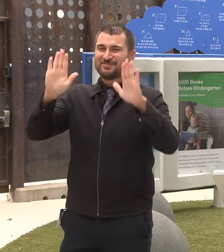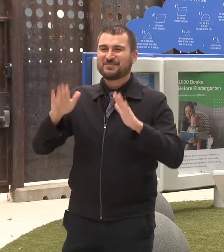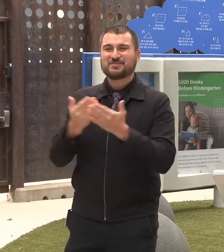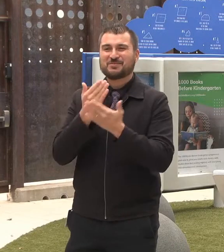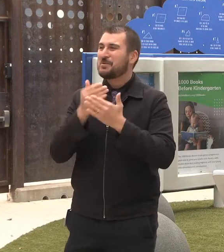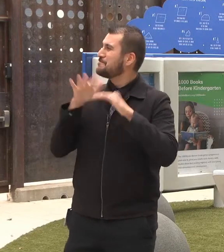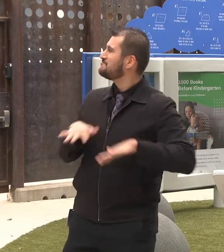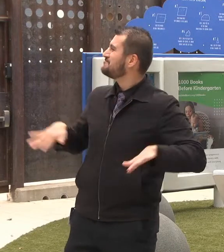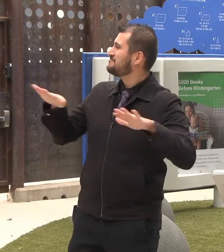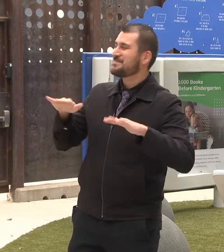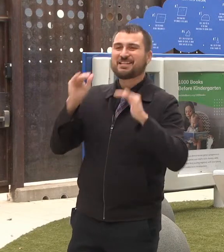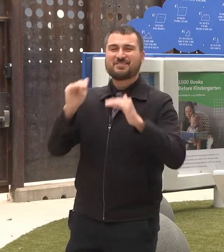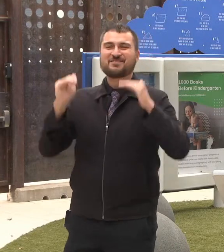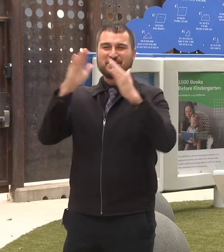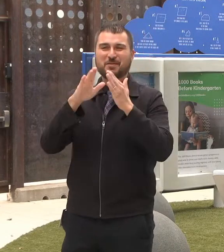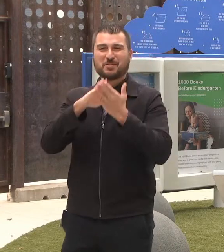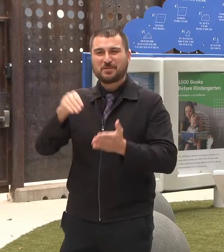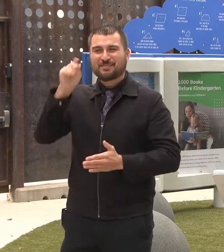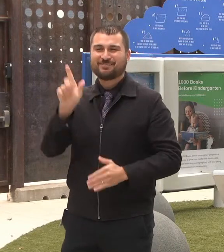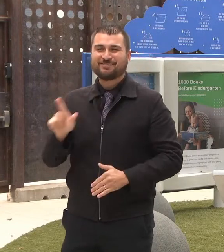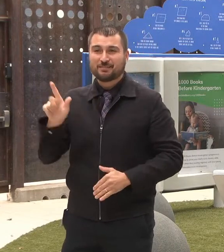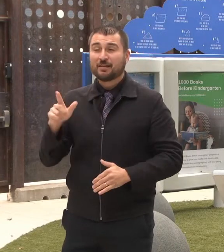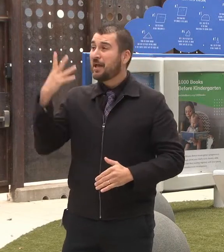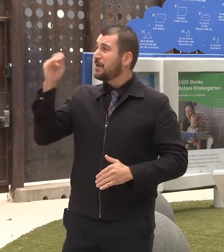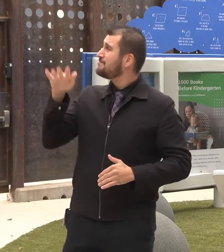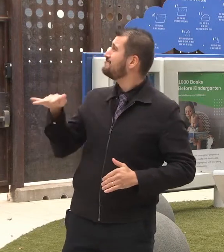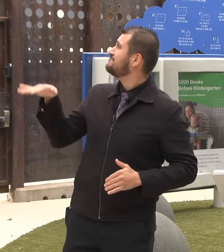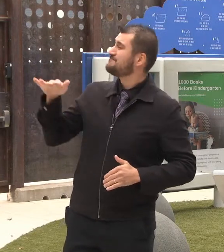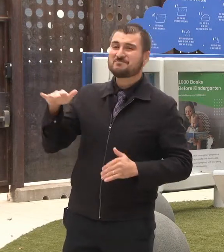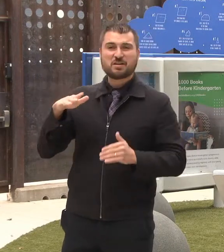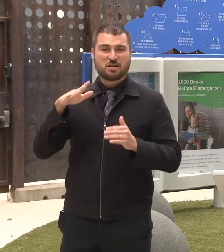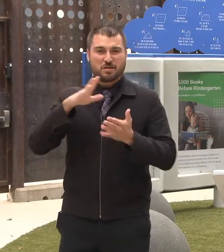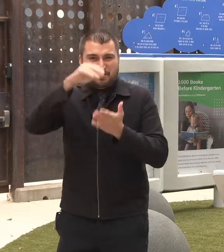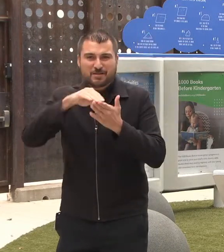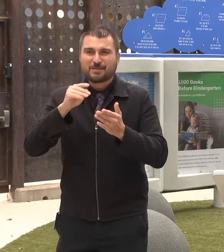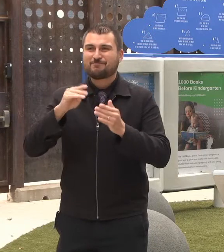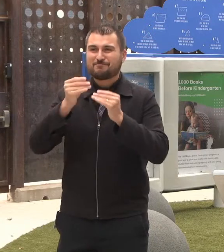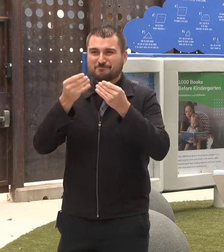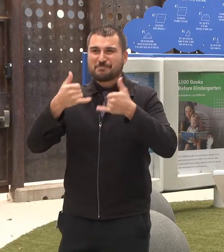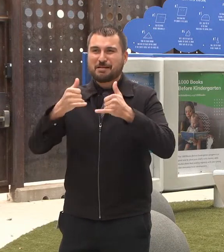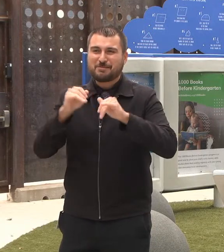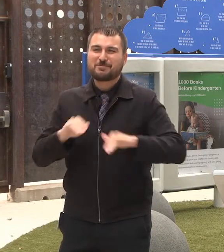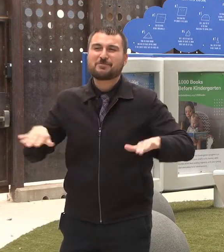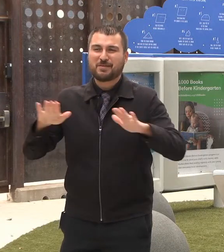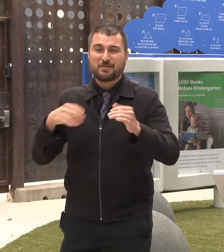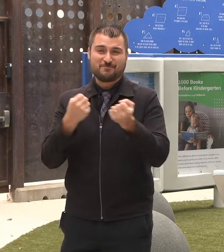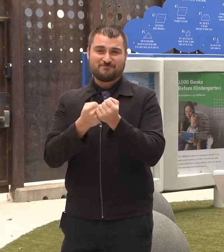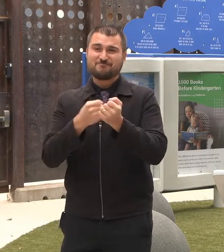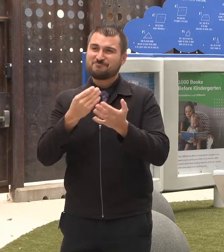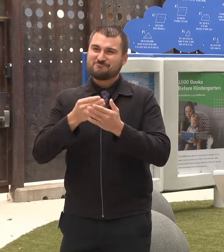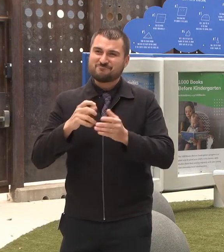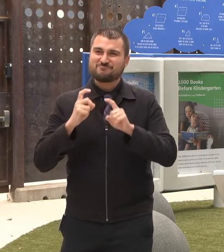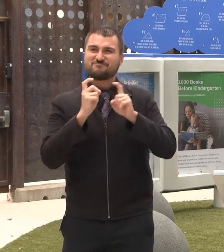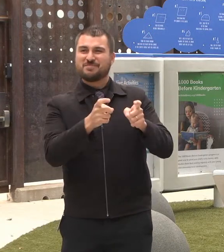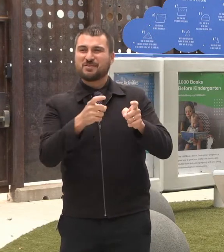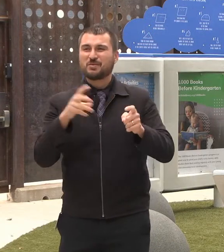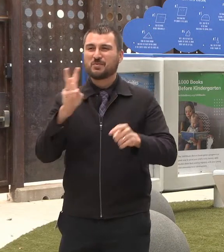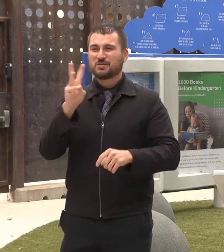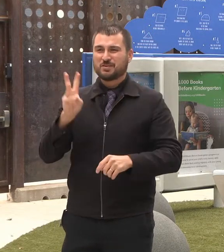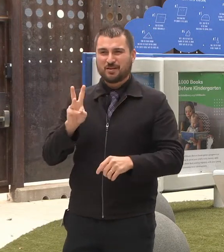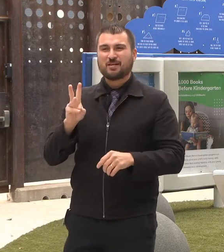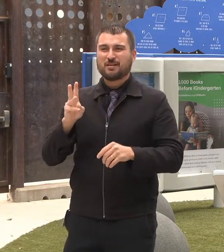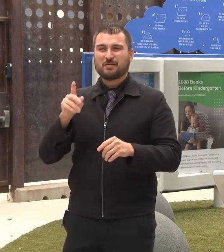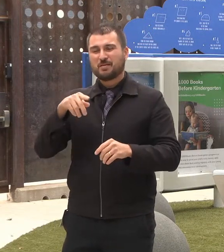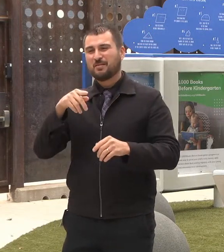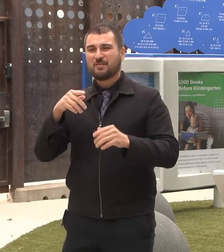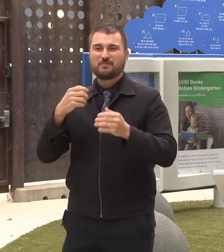Learning Library. The outdoor interactive playground was funded through the Wichita Public Library Foundation through generous